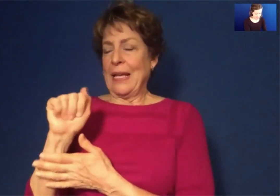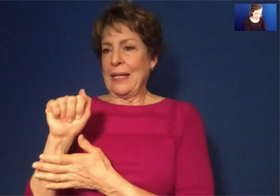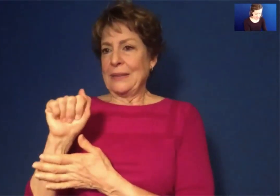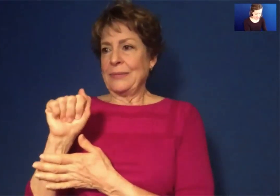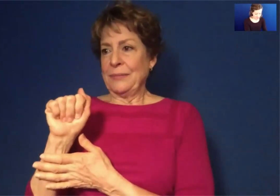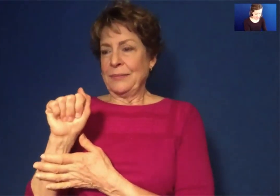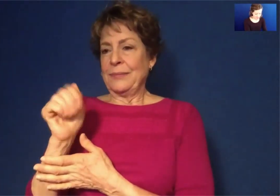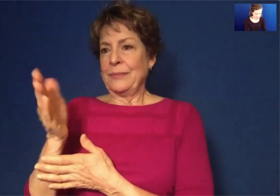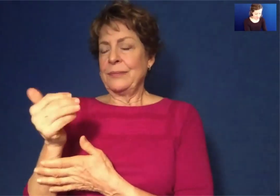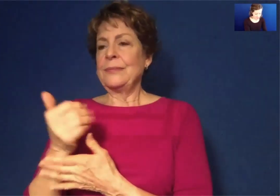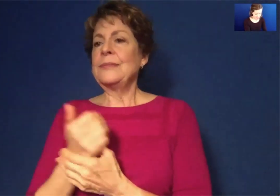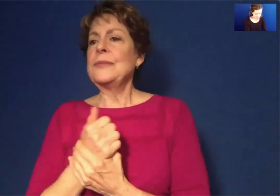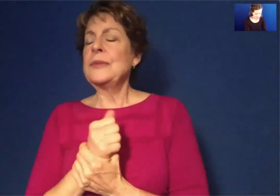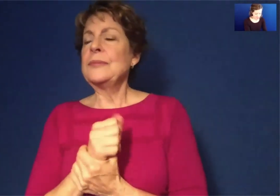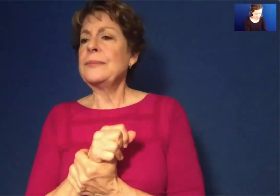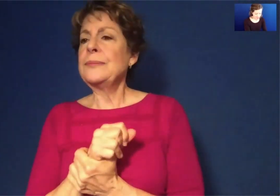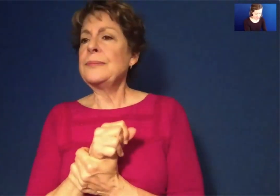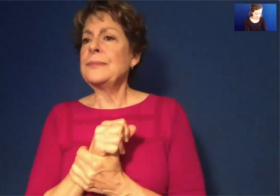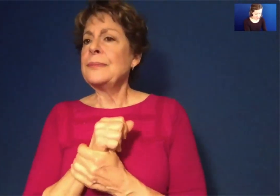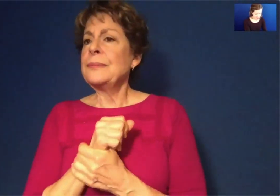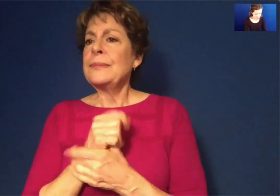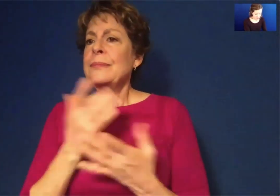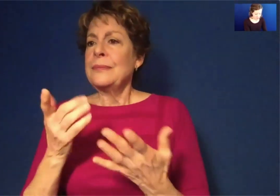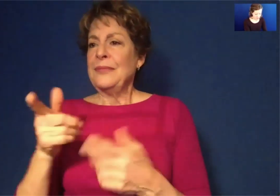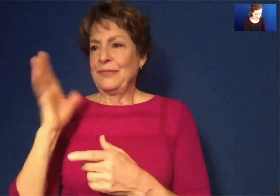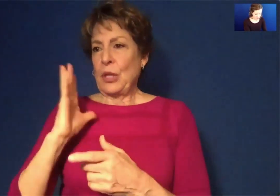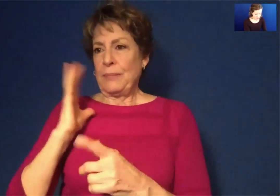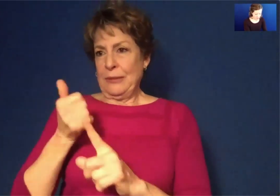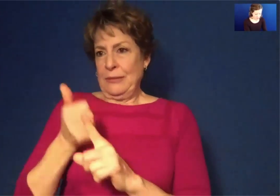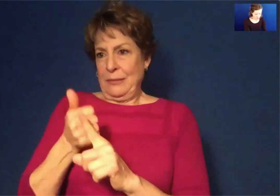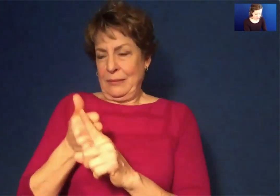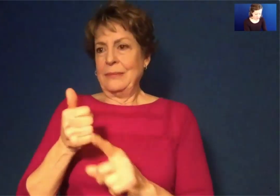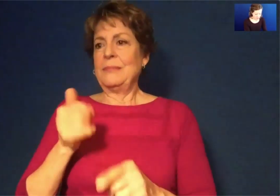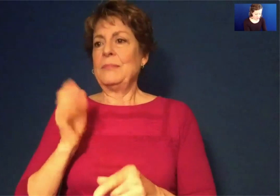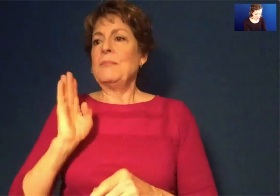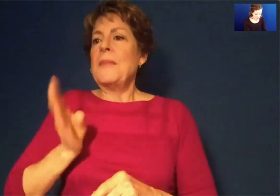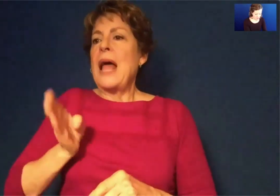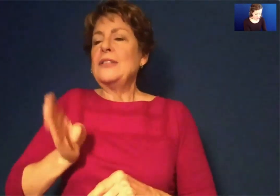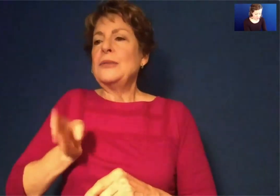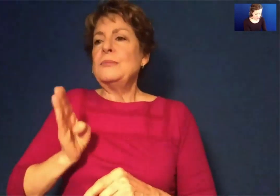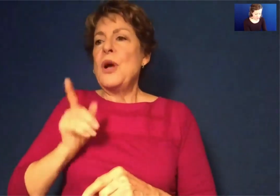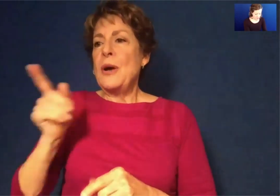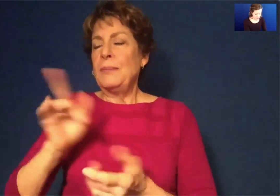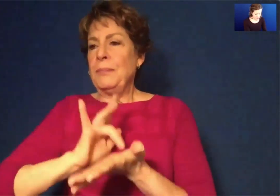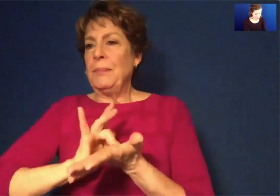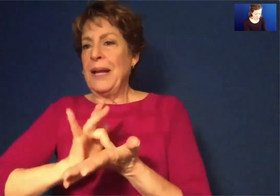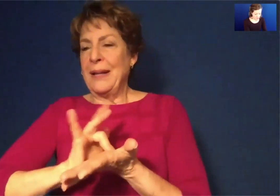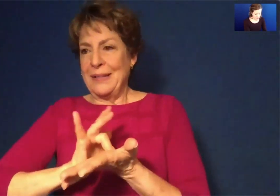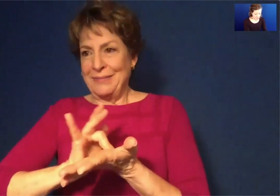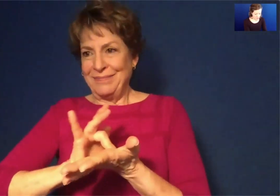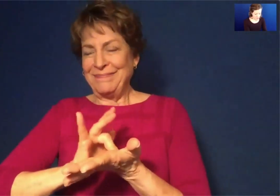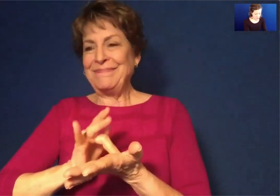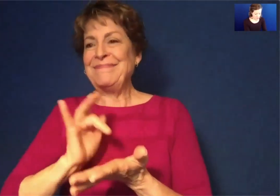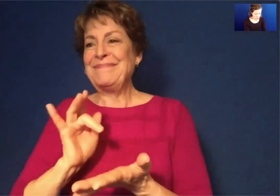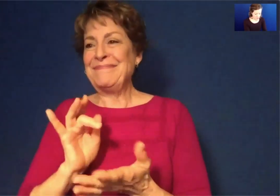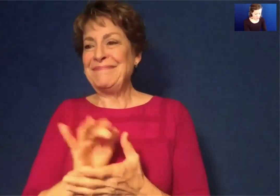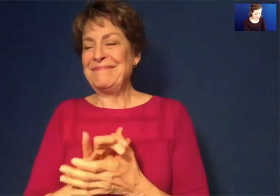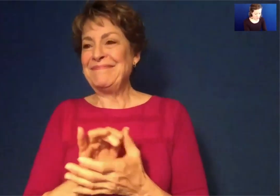is the former Baltimore City Health Commissioner, an emergency room physician, and a new mom as well. Congratulations on your baby, Dr.